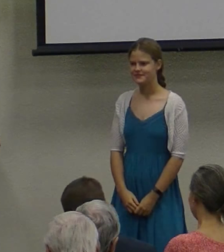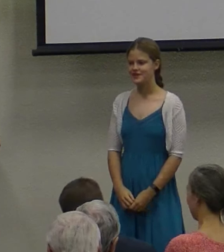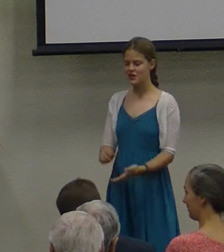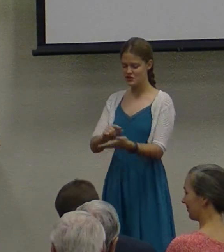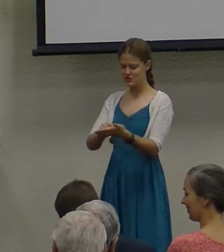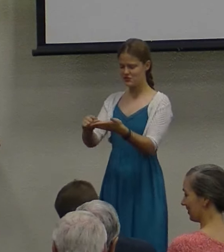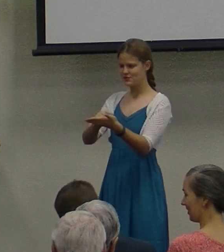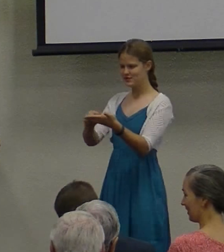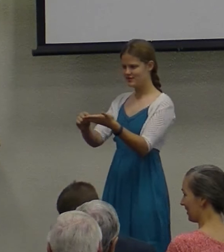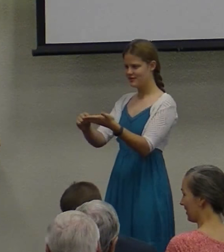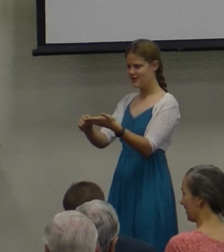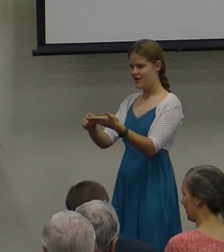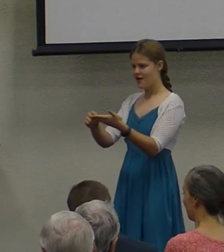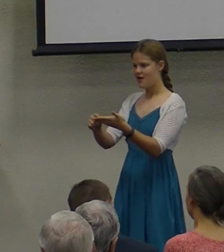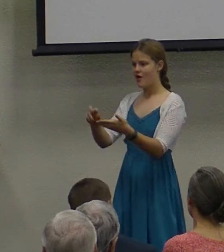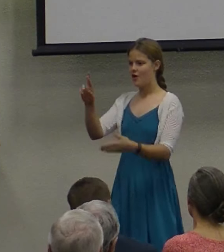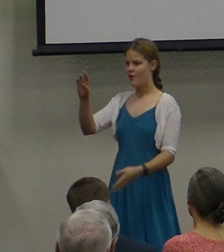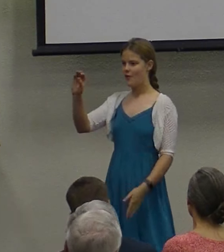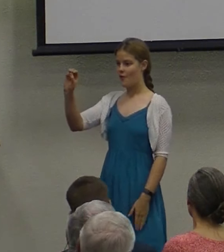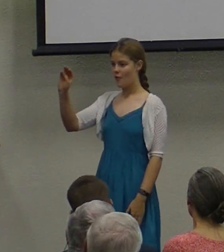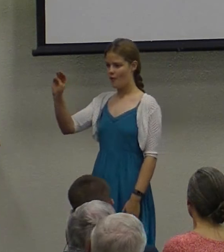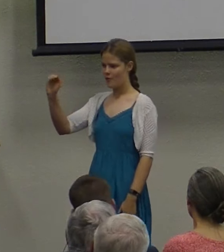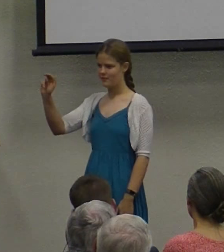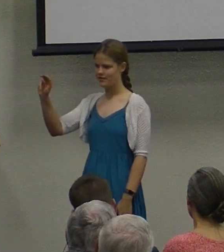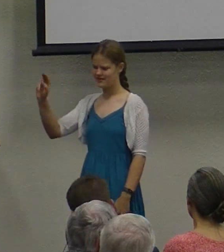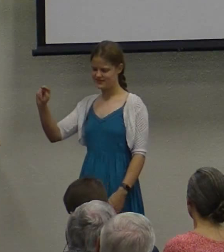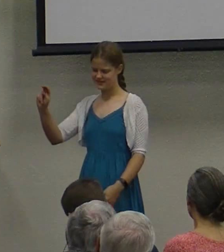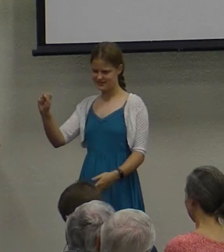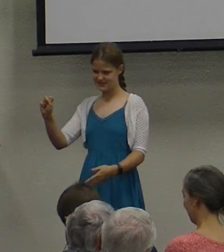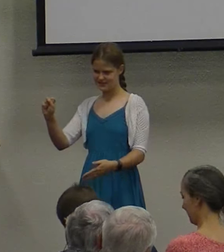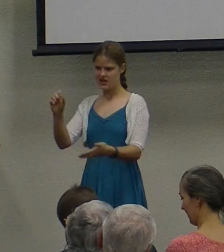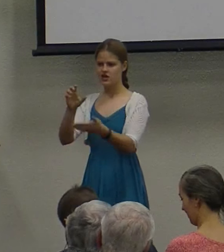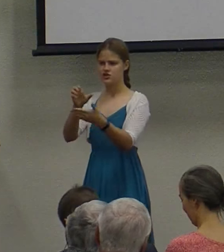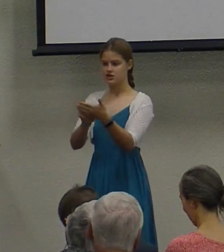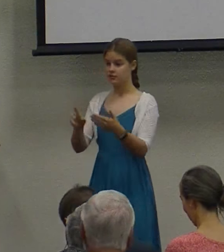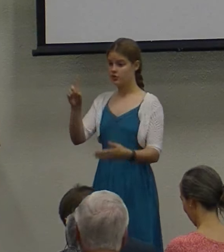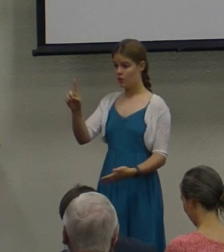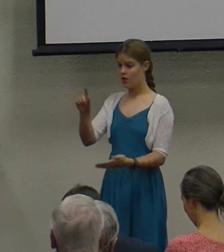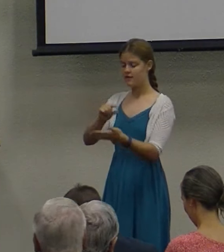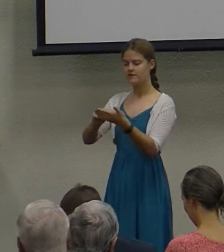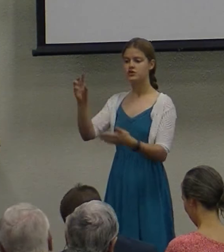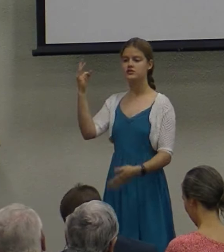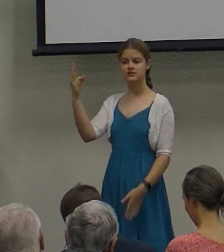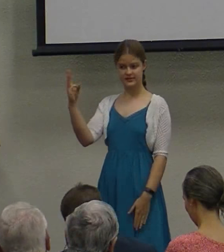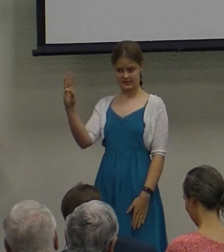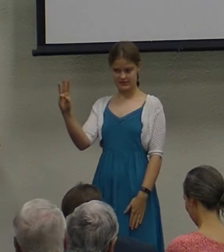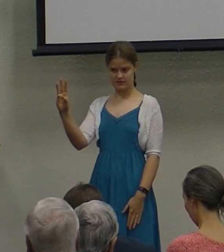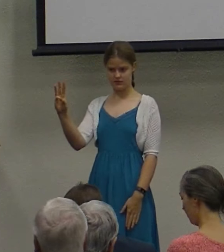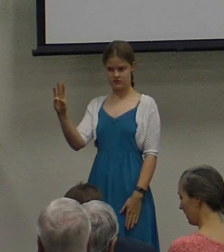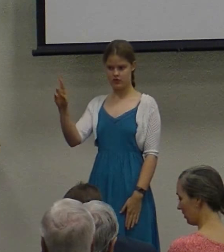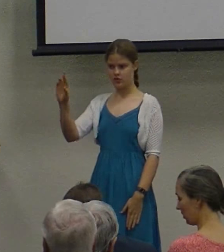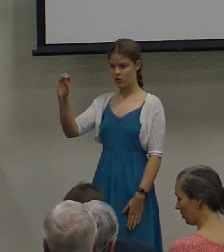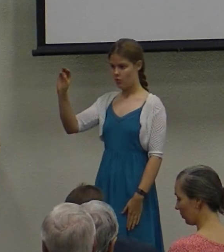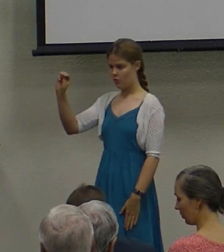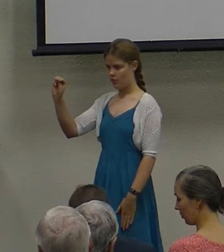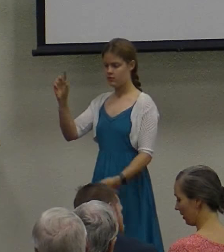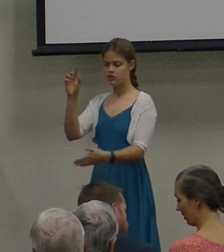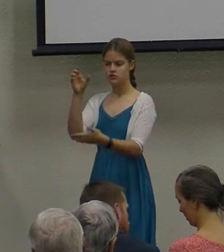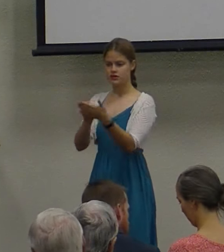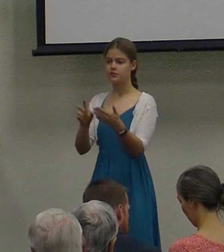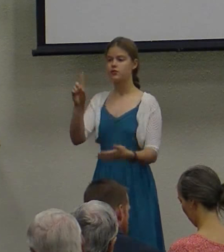Our scripture reading will be from Romans chapter 1, verse 16. Romans 1, verse